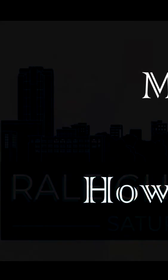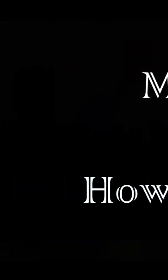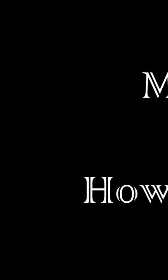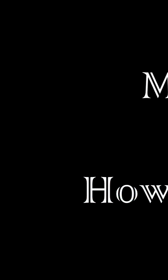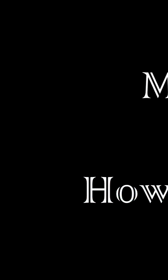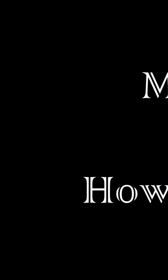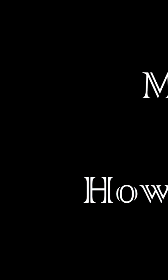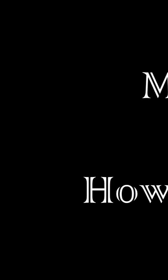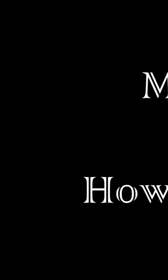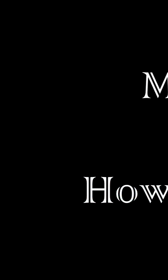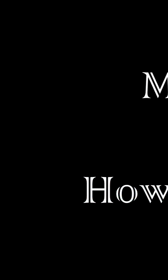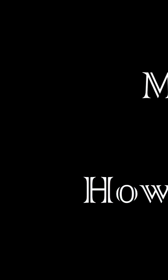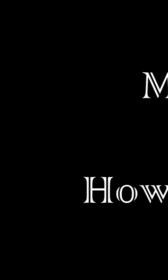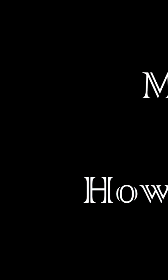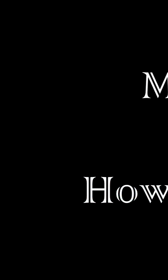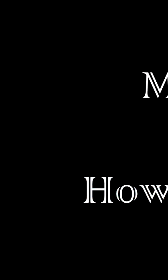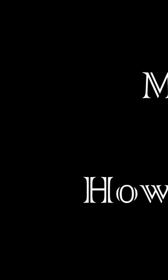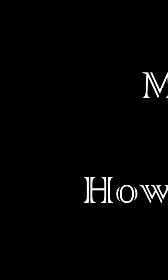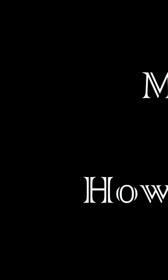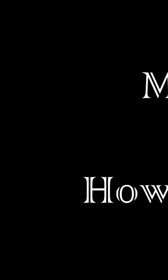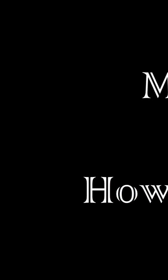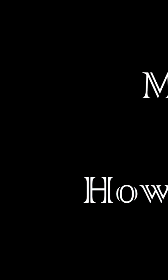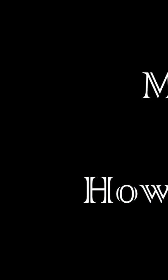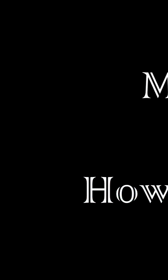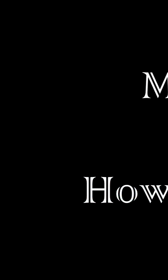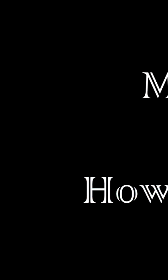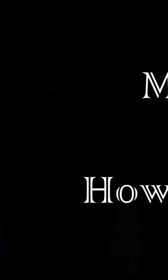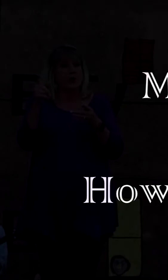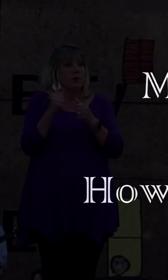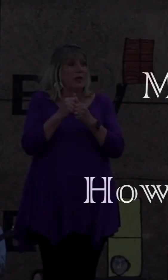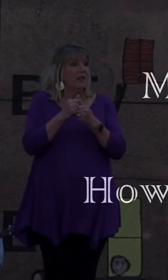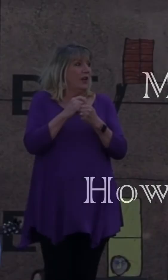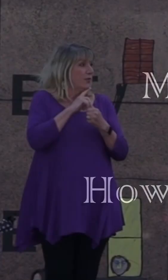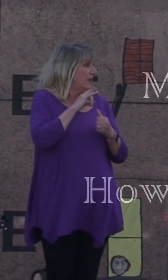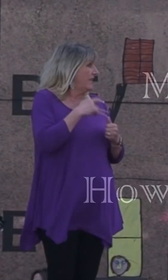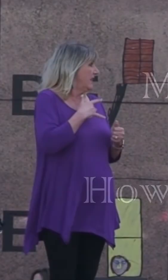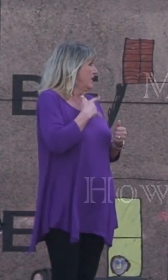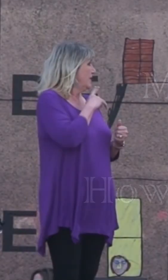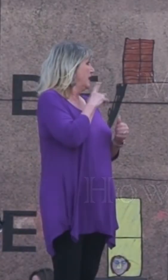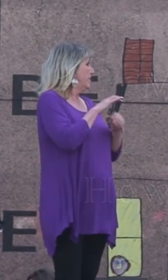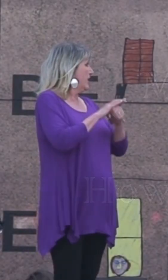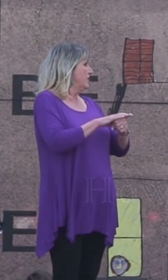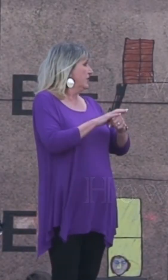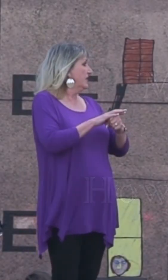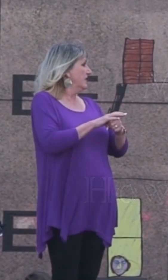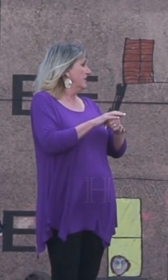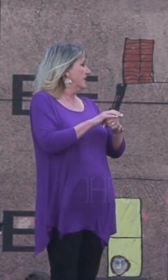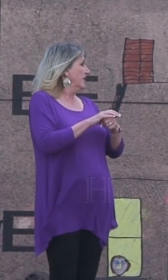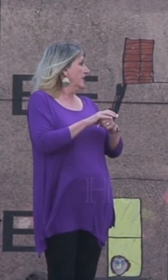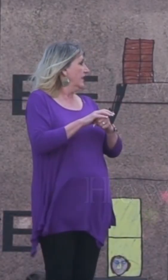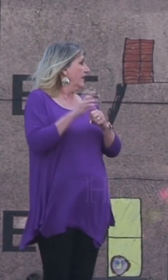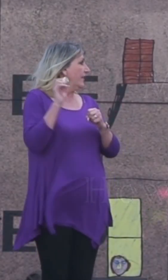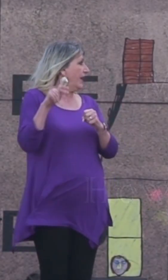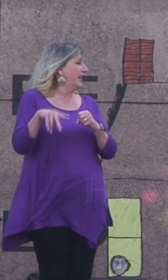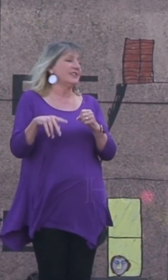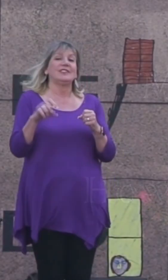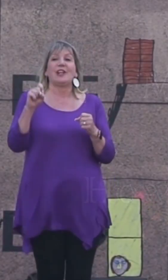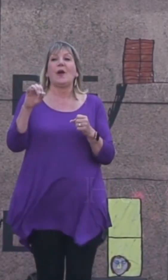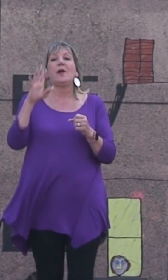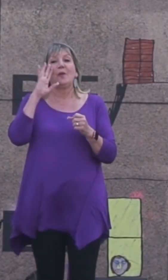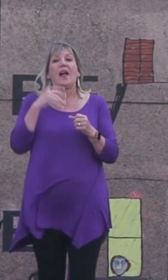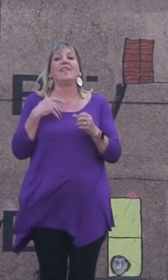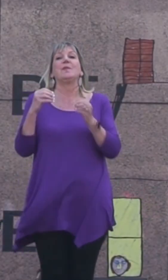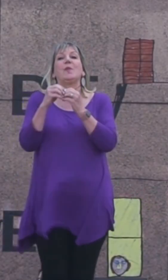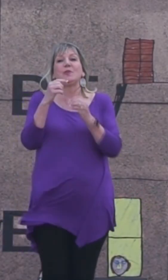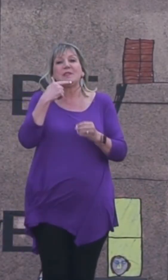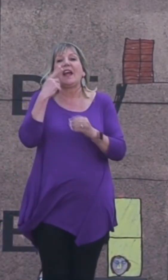shirt or a button helps. So I want to leave you with, are you feeling really pressured? Okay, so I'll have